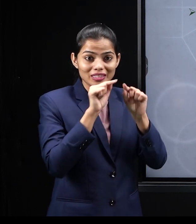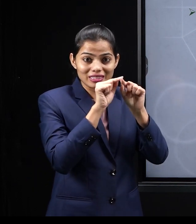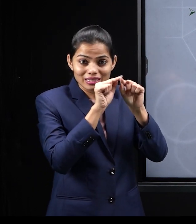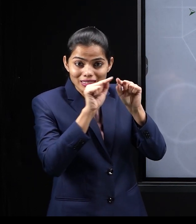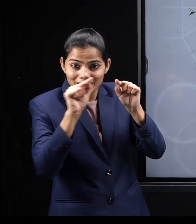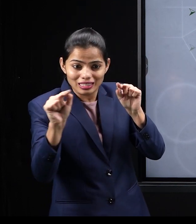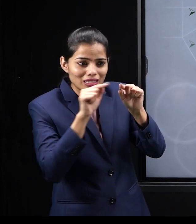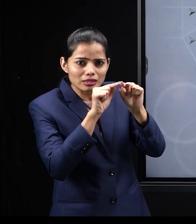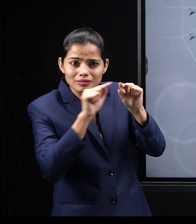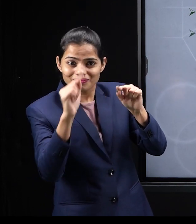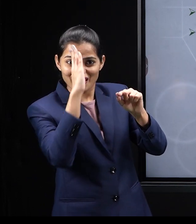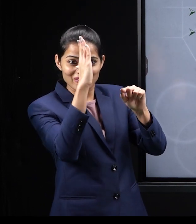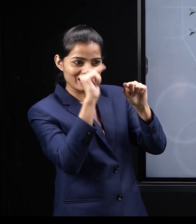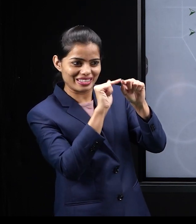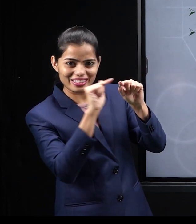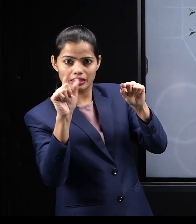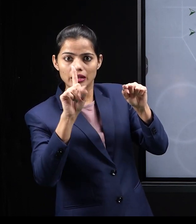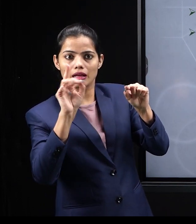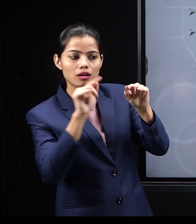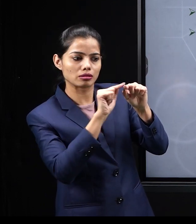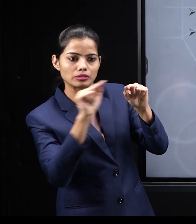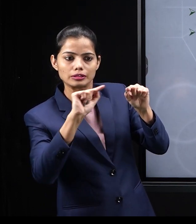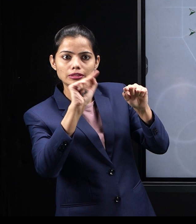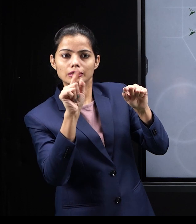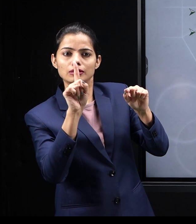The sum of the angle is 180 degrees.